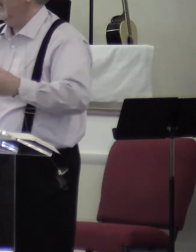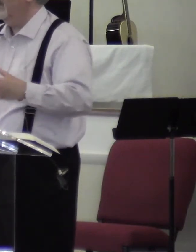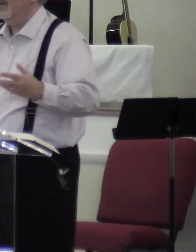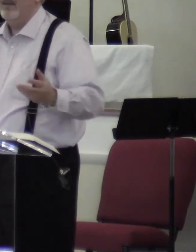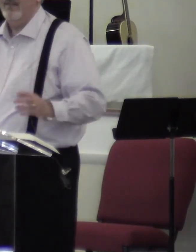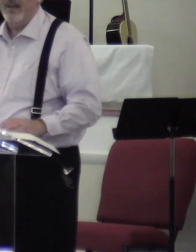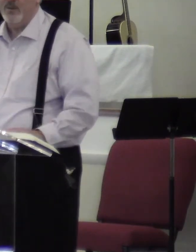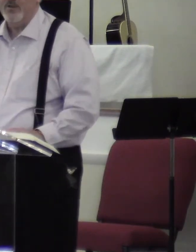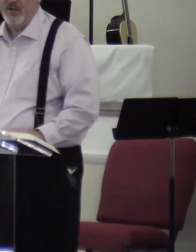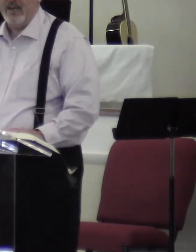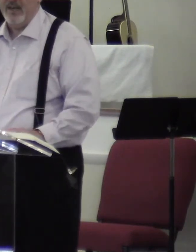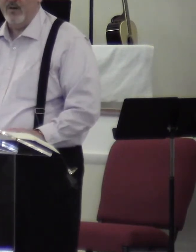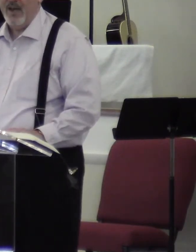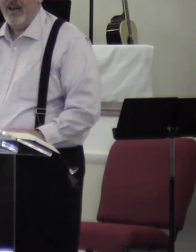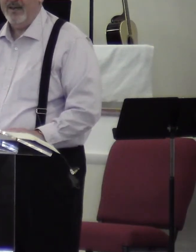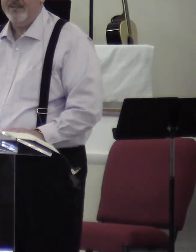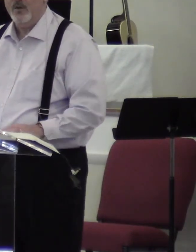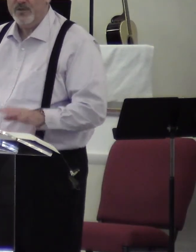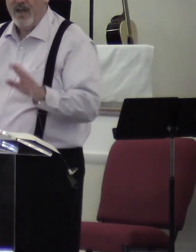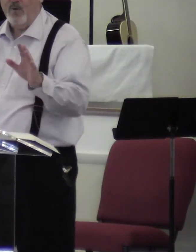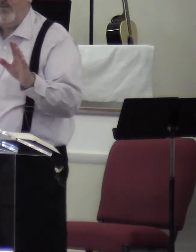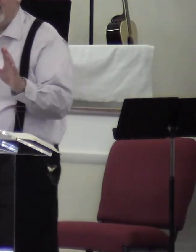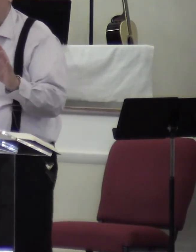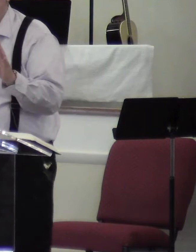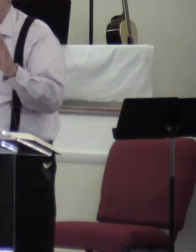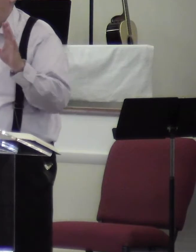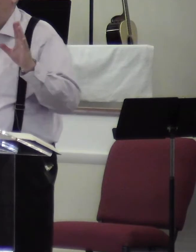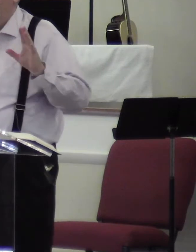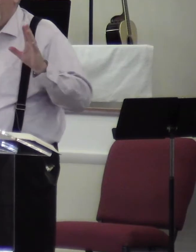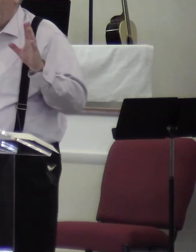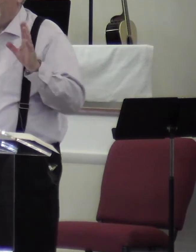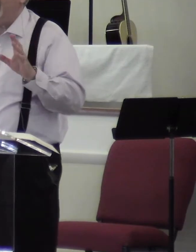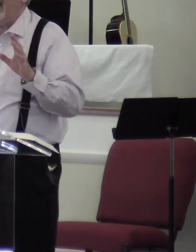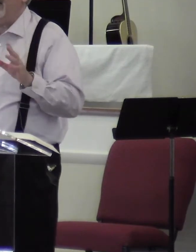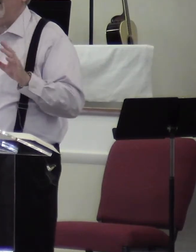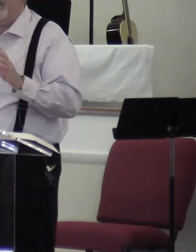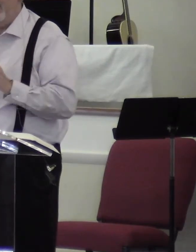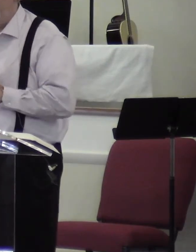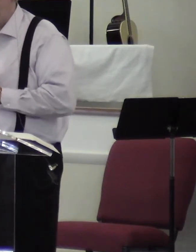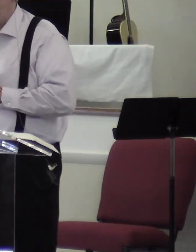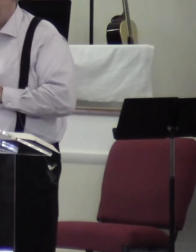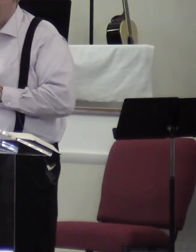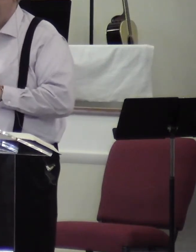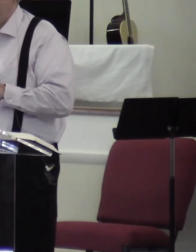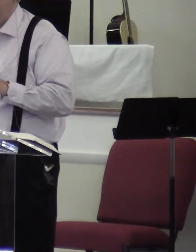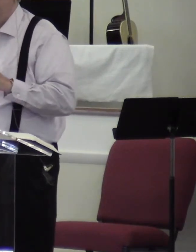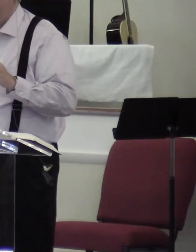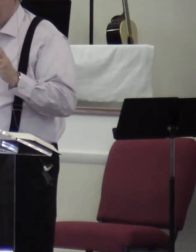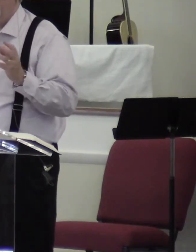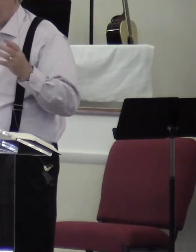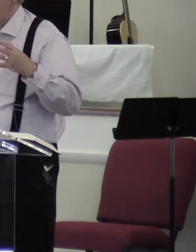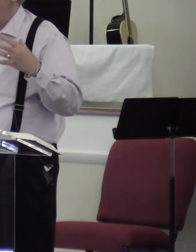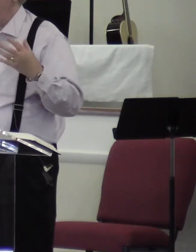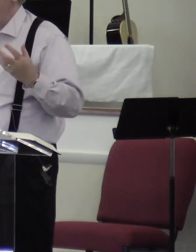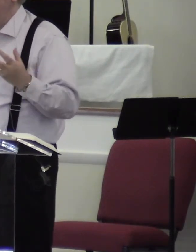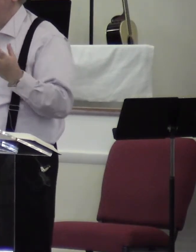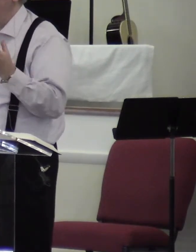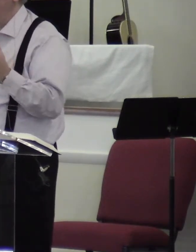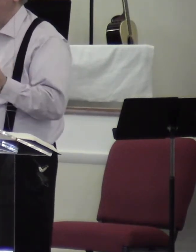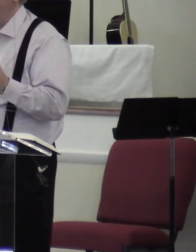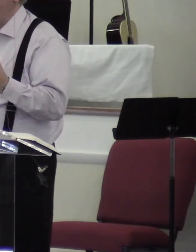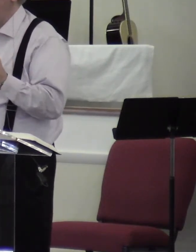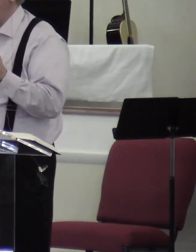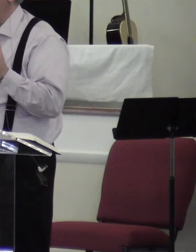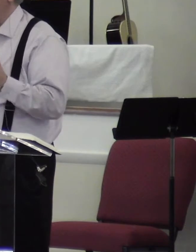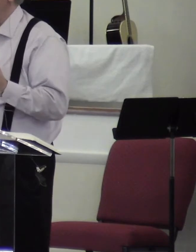mornings. That's what you need, okay? So stay with me. This is it. People have said that when they hear this for